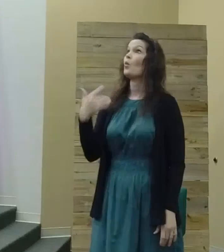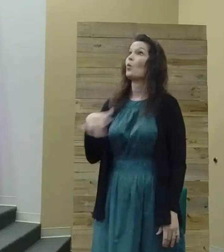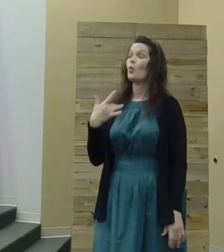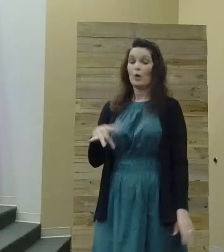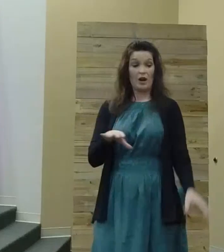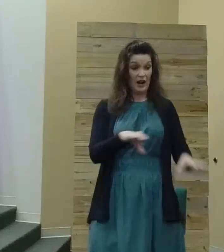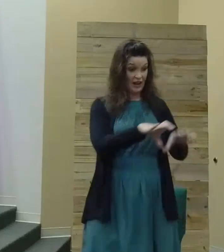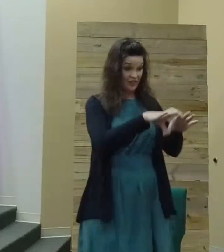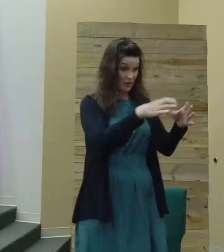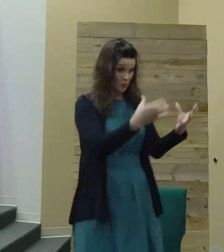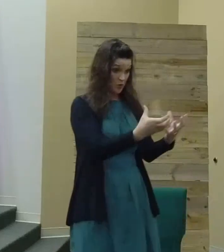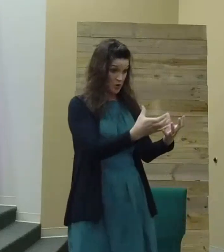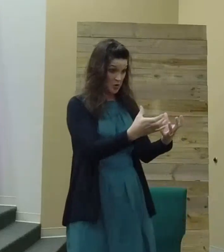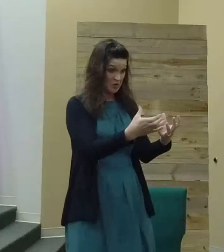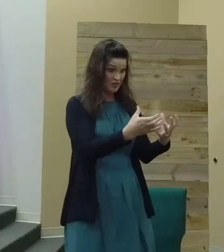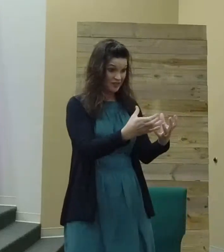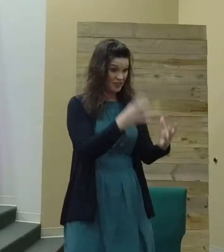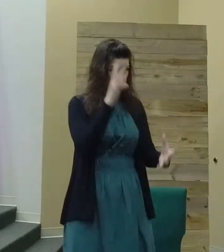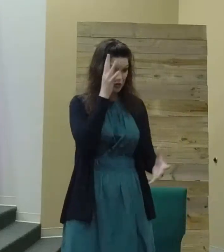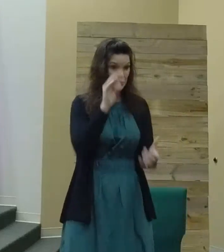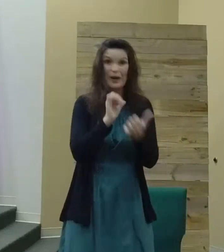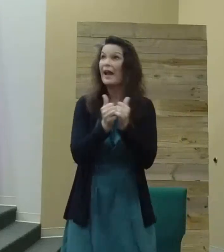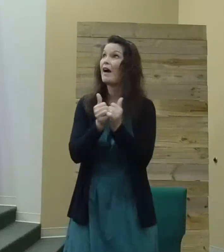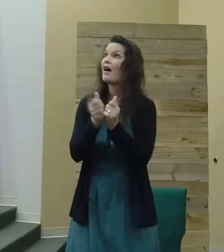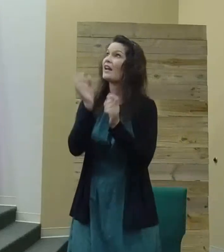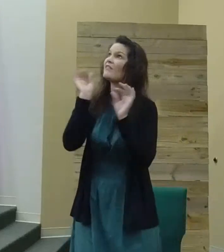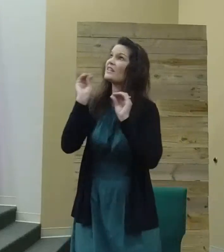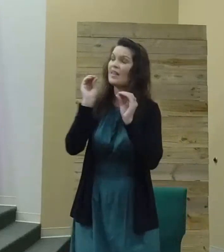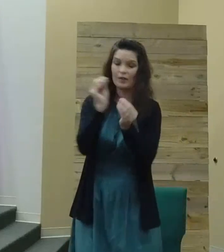And you created the world out of nothing.